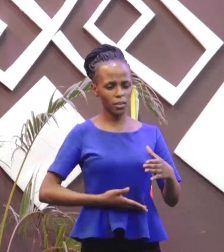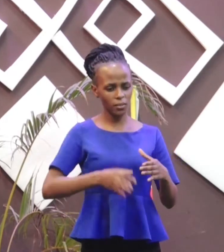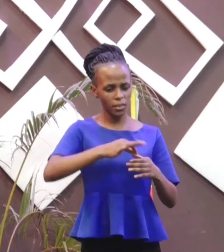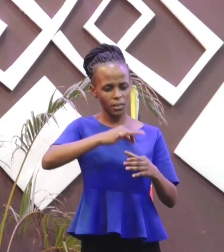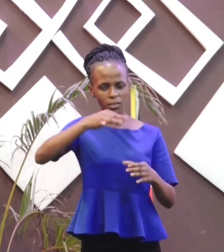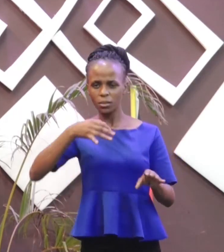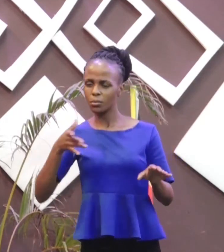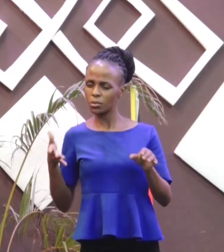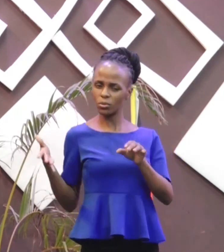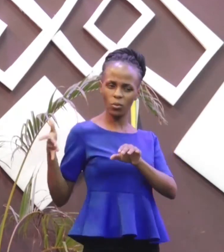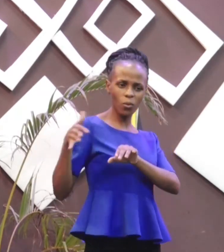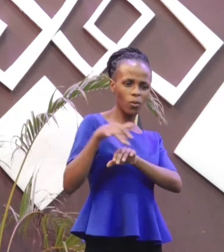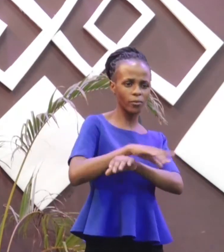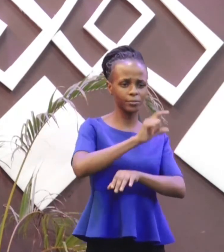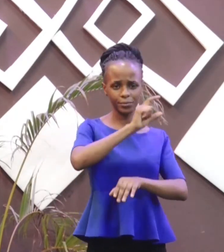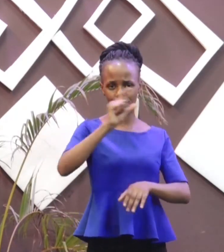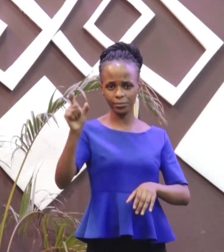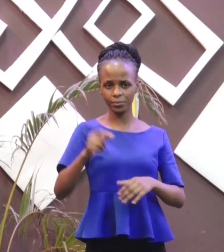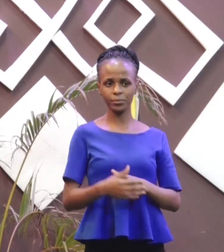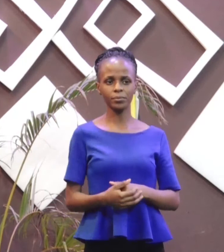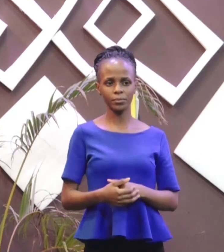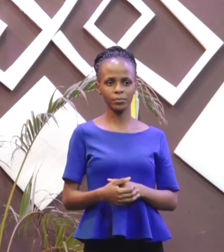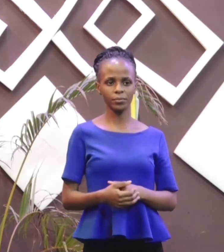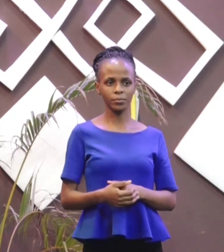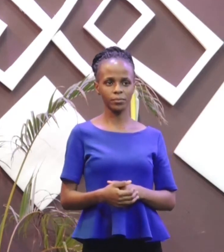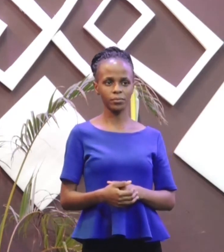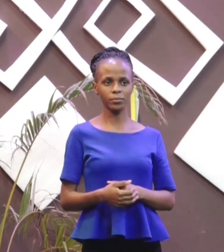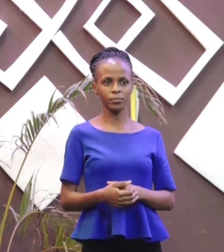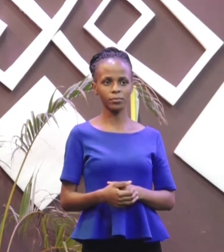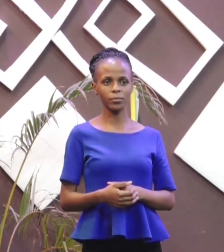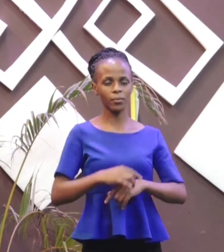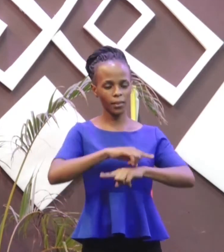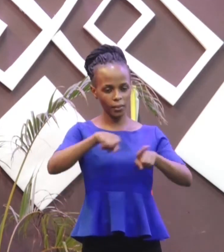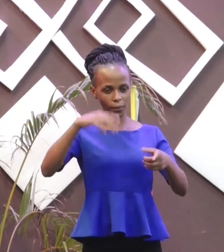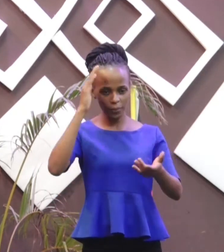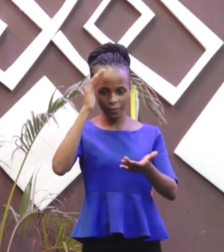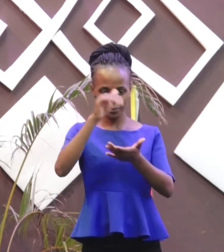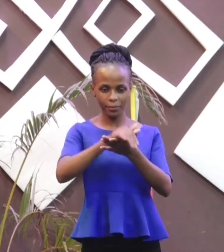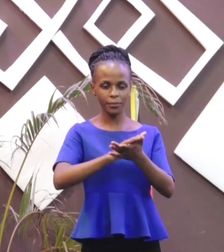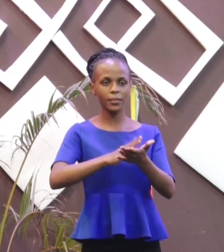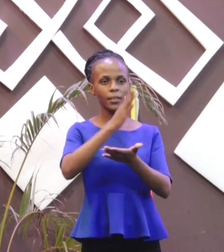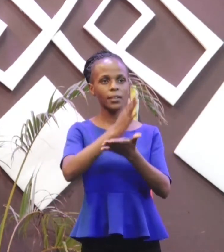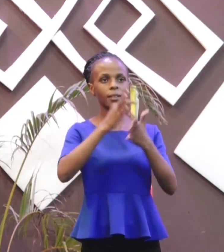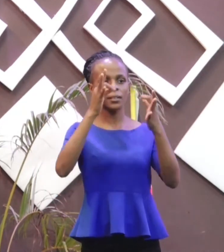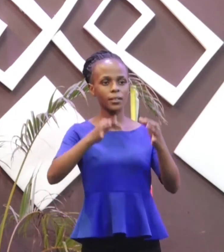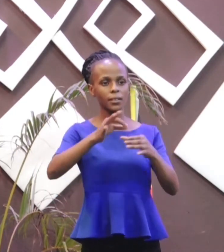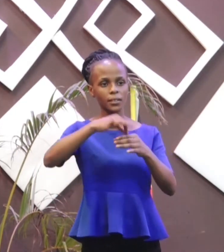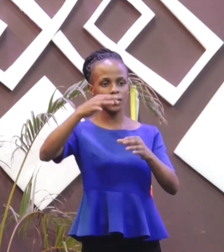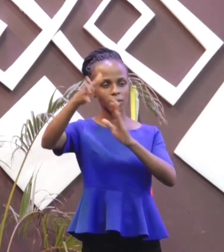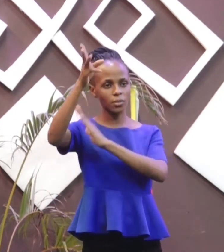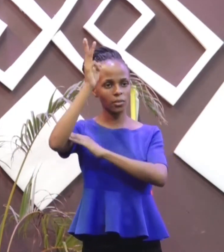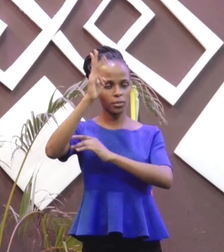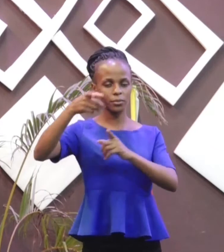week. Tugenda kuba ne week ey'okubikibwako. Tukkirizanga waliwo eky'omwoyo Mukama ky'agenda